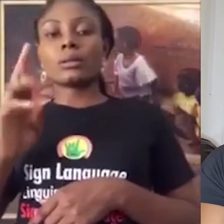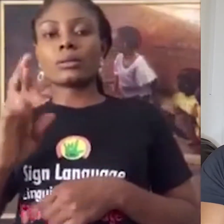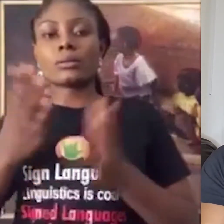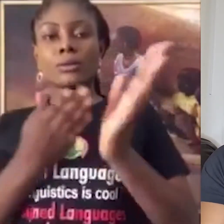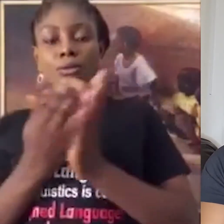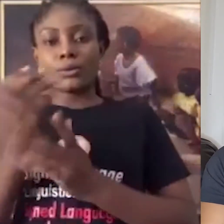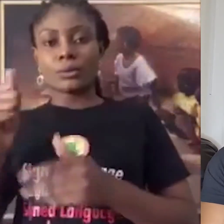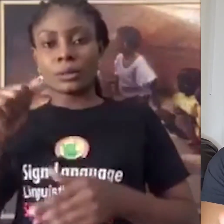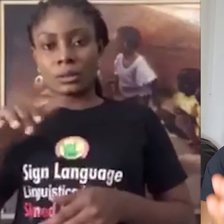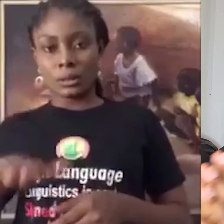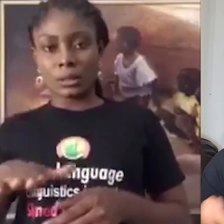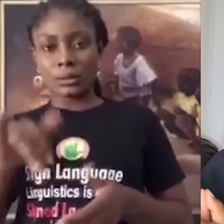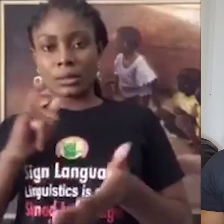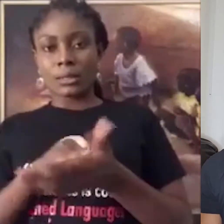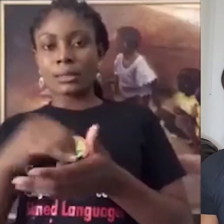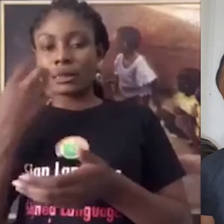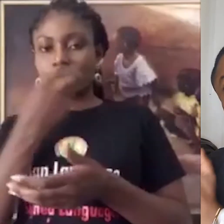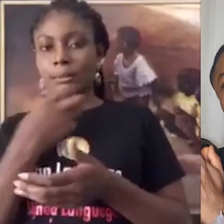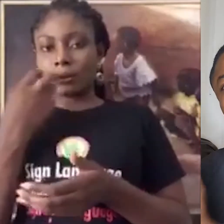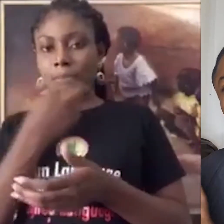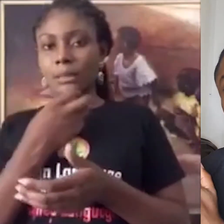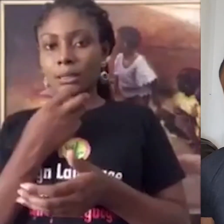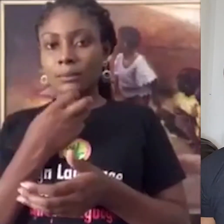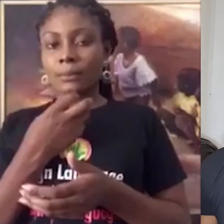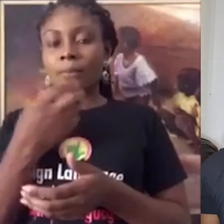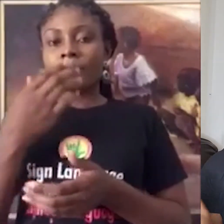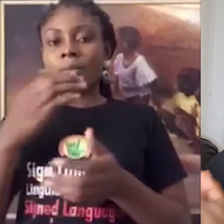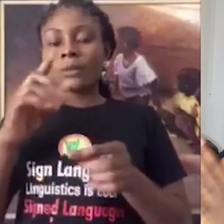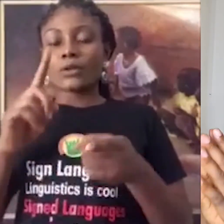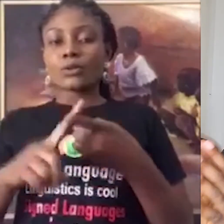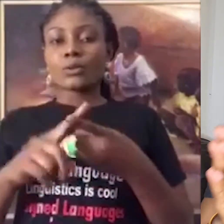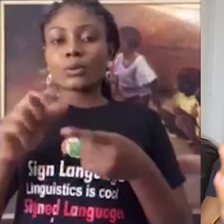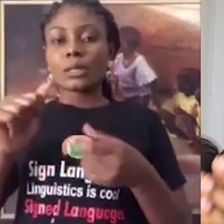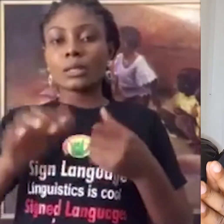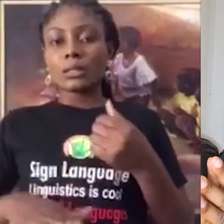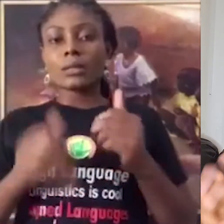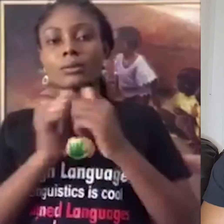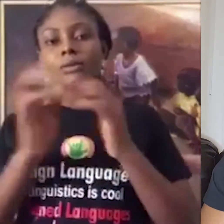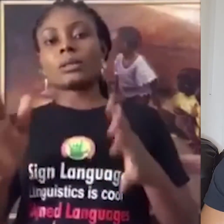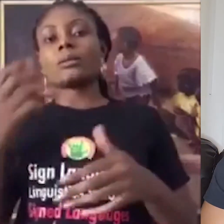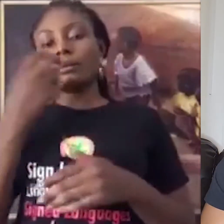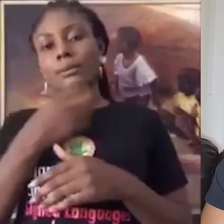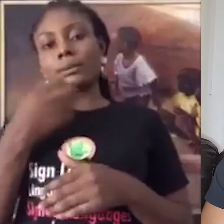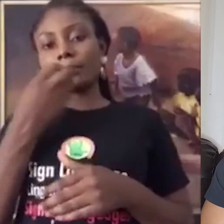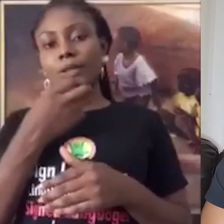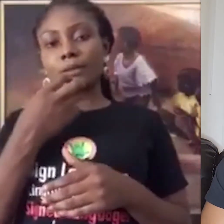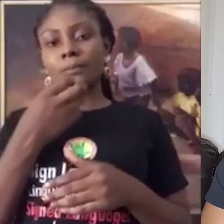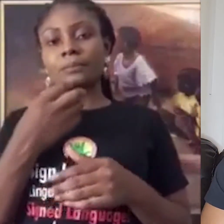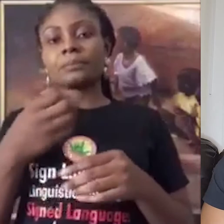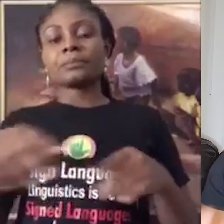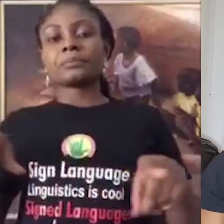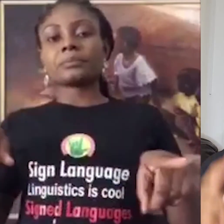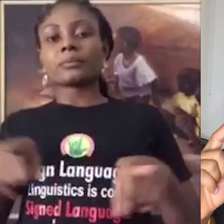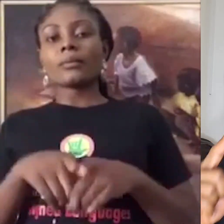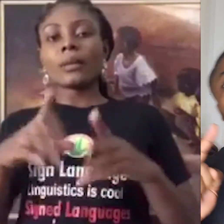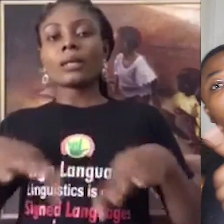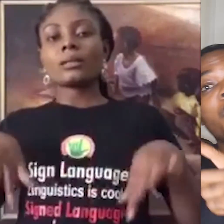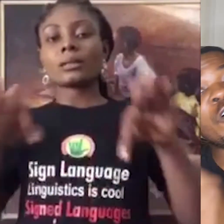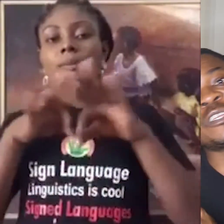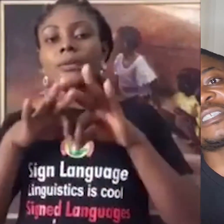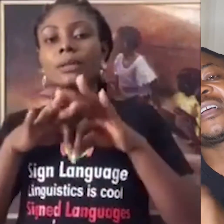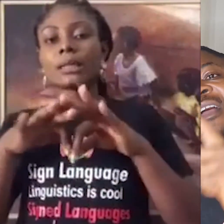child with speech, so are the manual articulators to a child without speech.